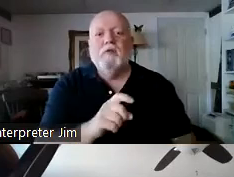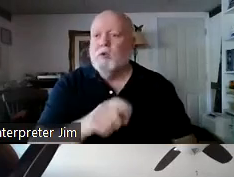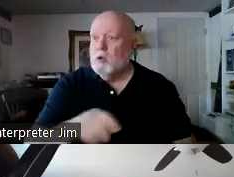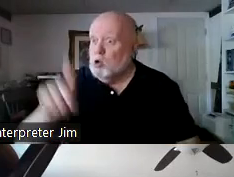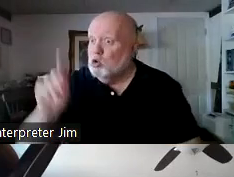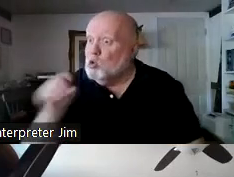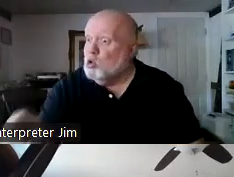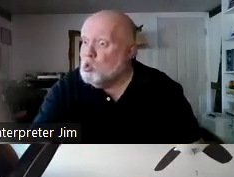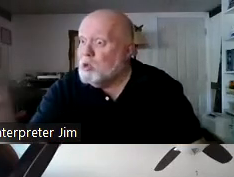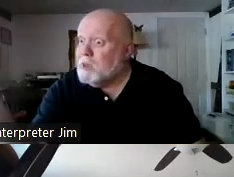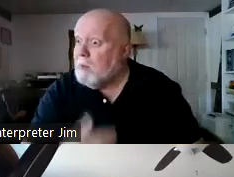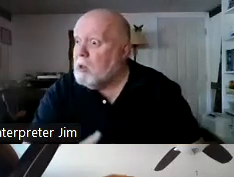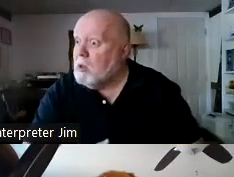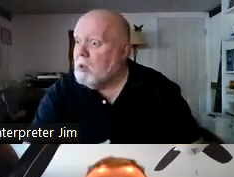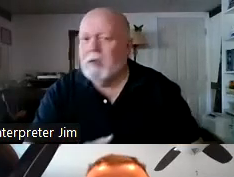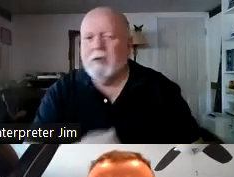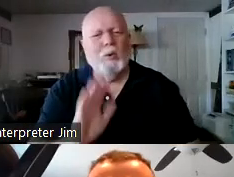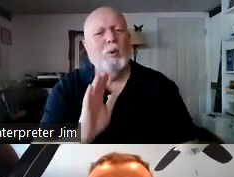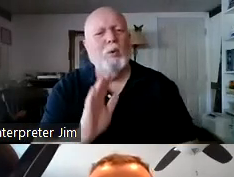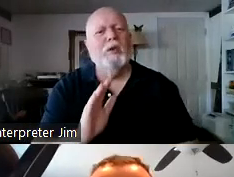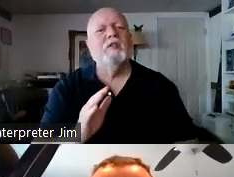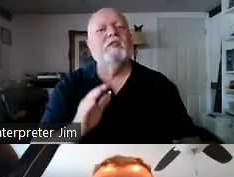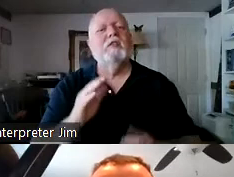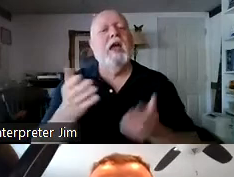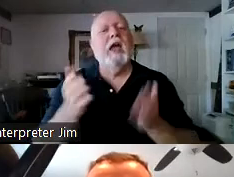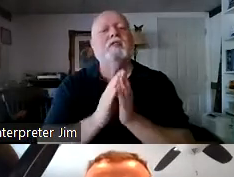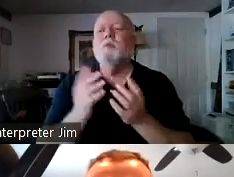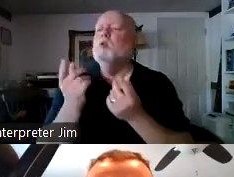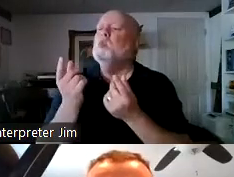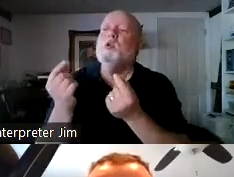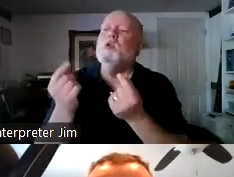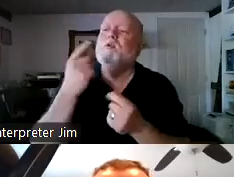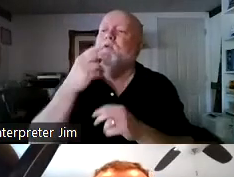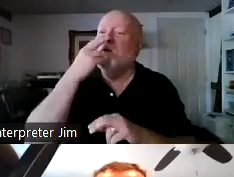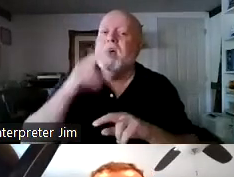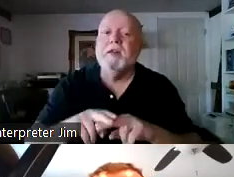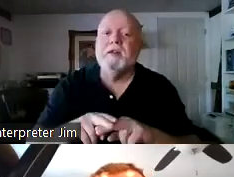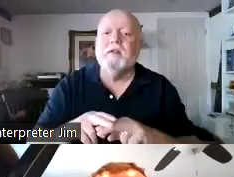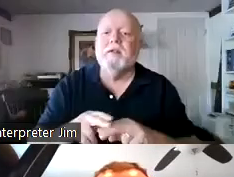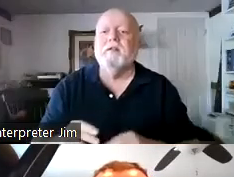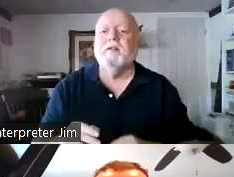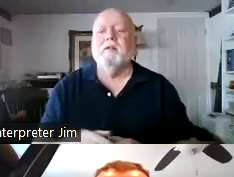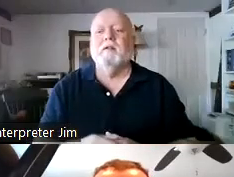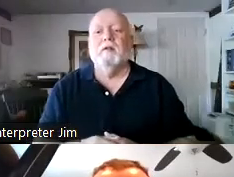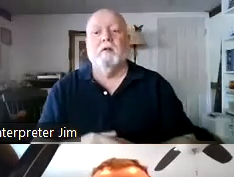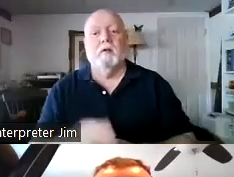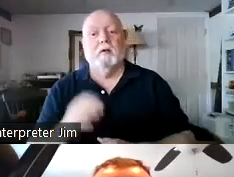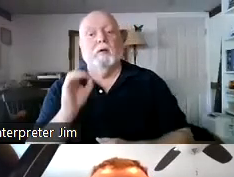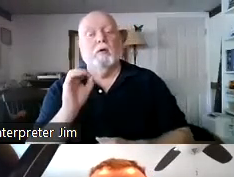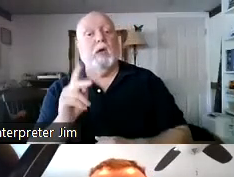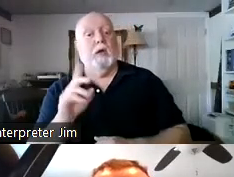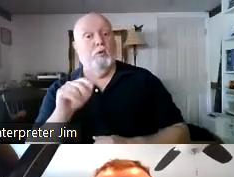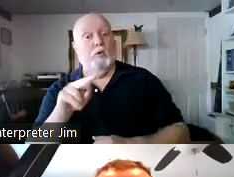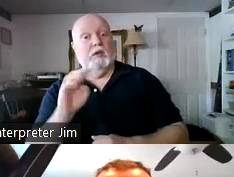for leisure? Yeah, and Jonathan, if I can just bounce off that for a second, you can even extend that out further and say, what do you do